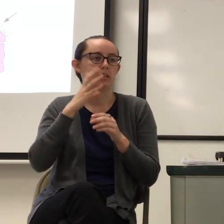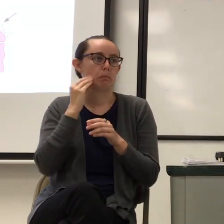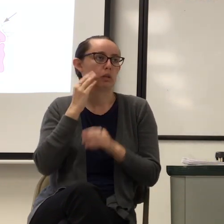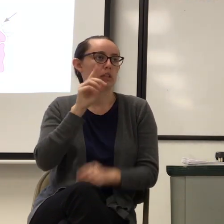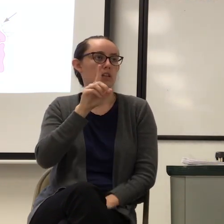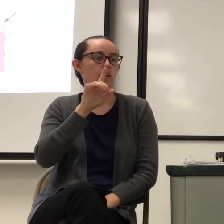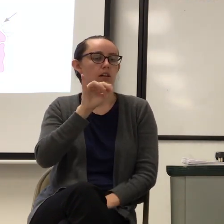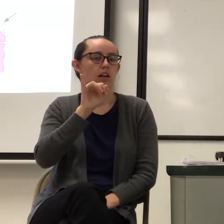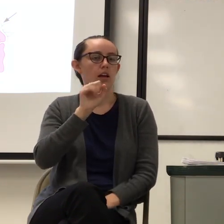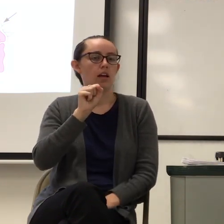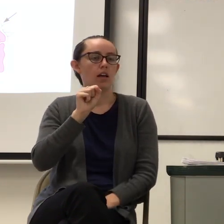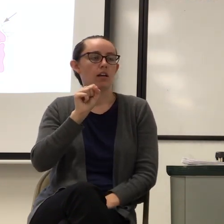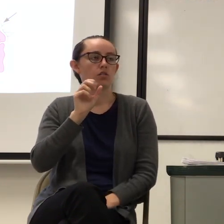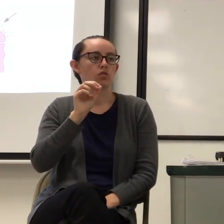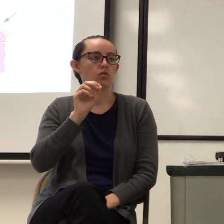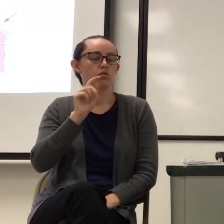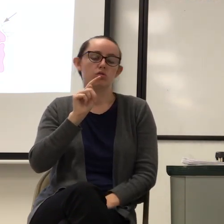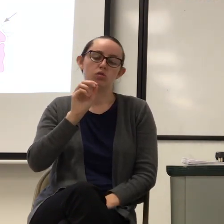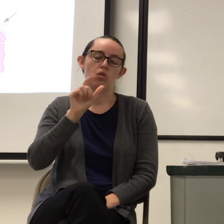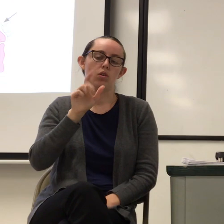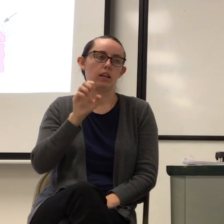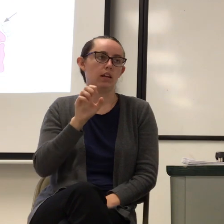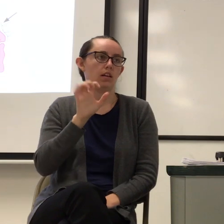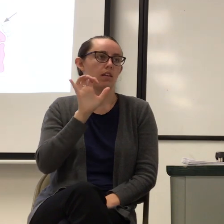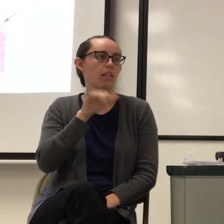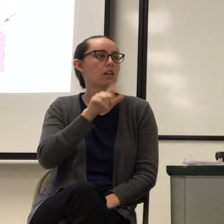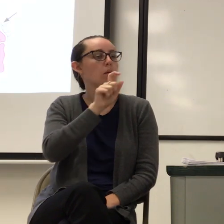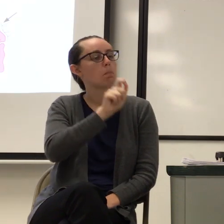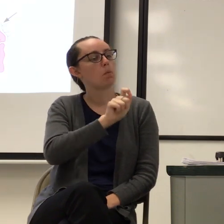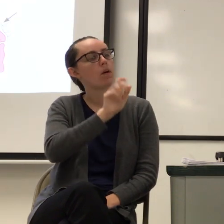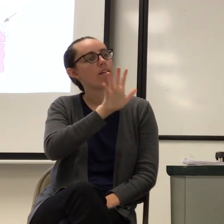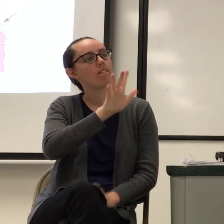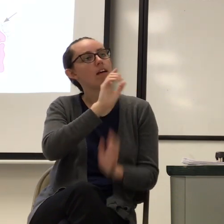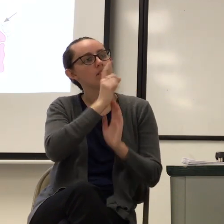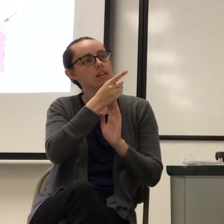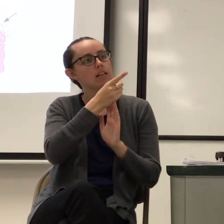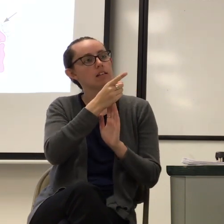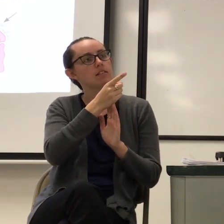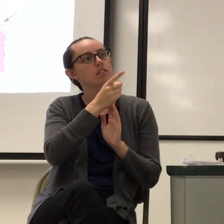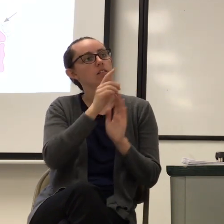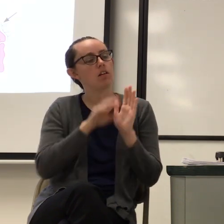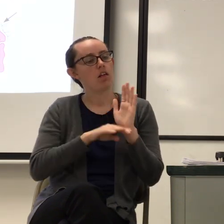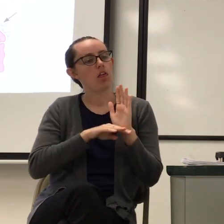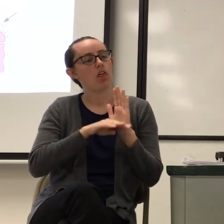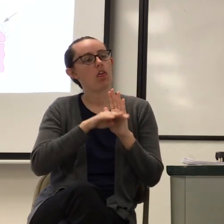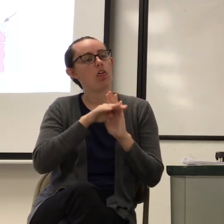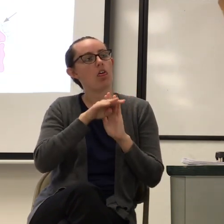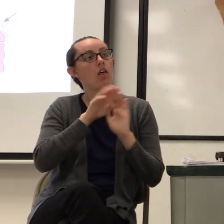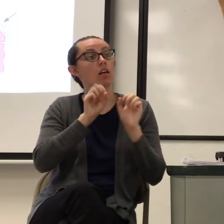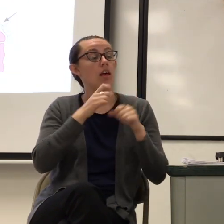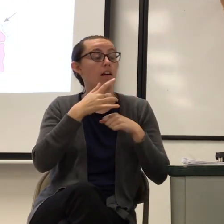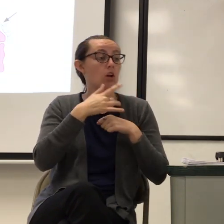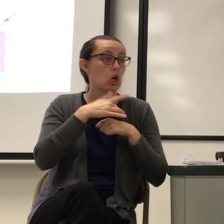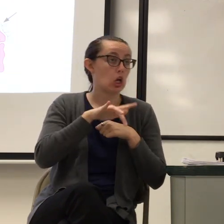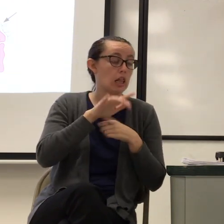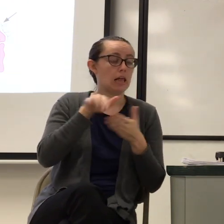This is that 0.5 seconds where you fill. It could be early, mid, or late diastole.